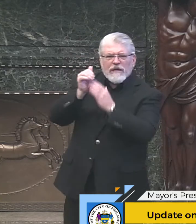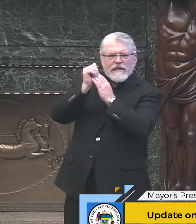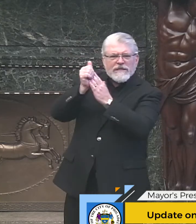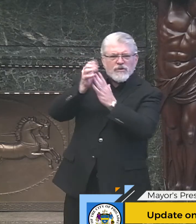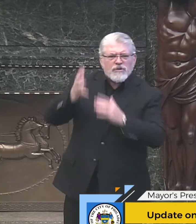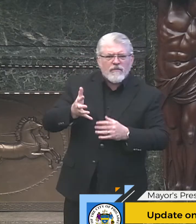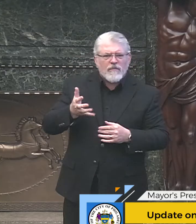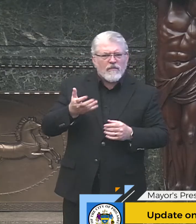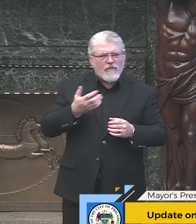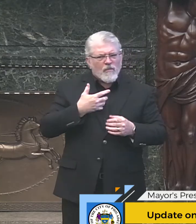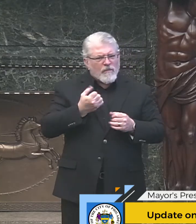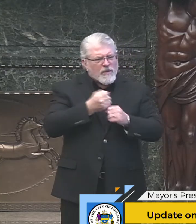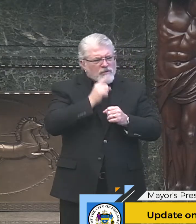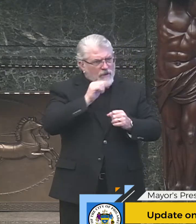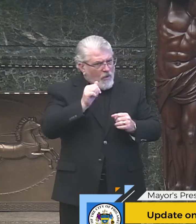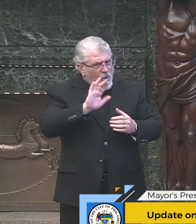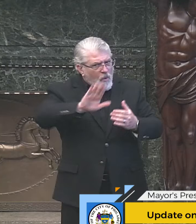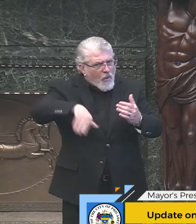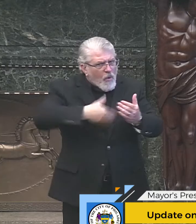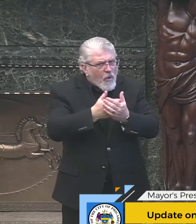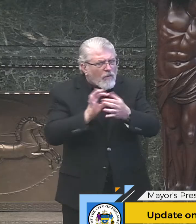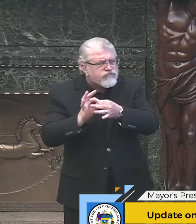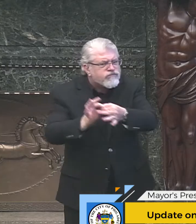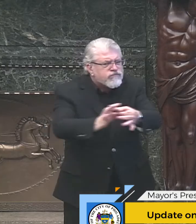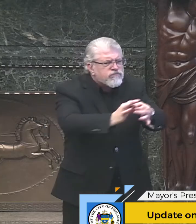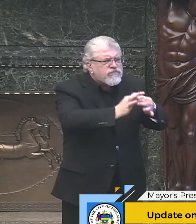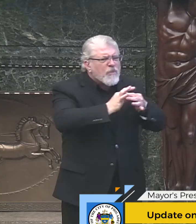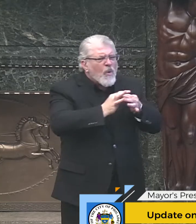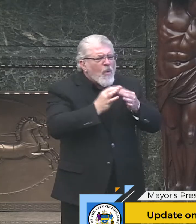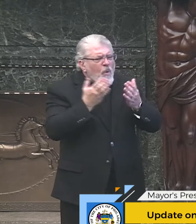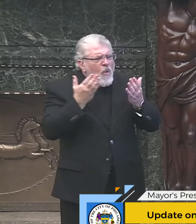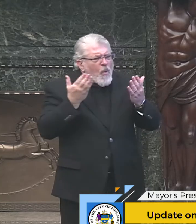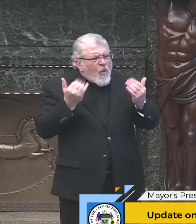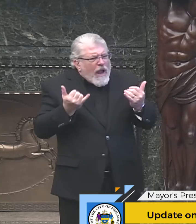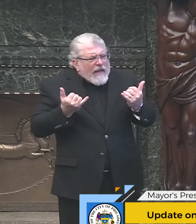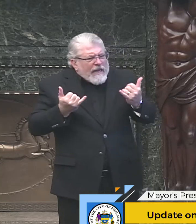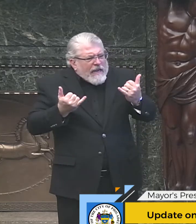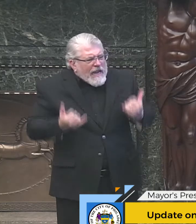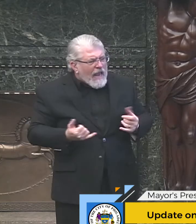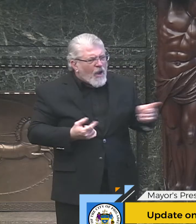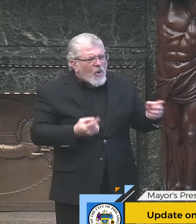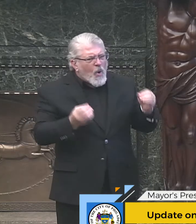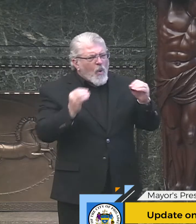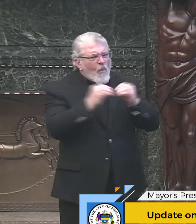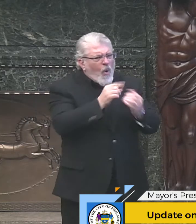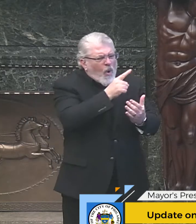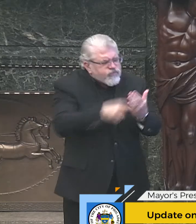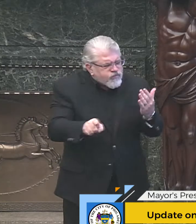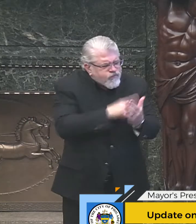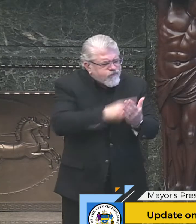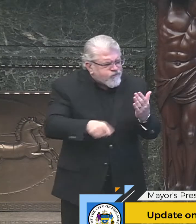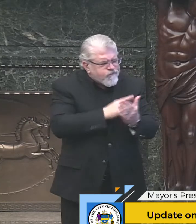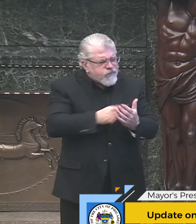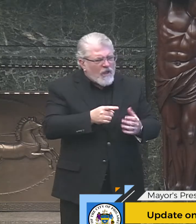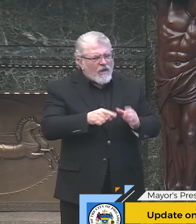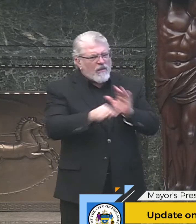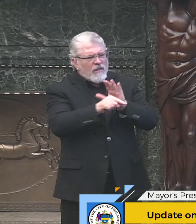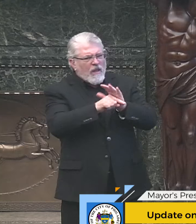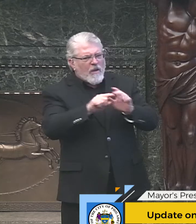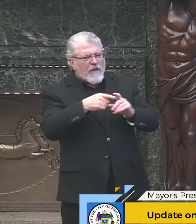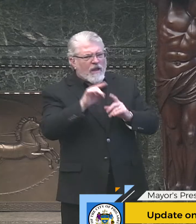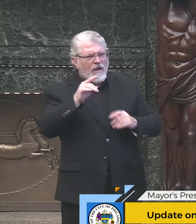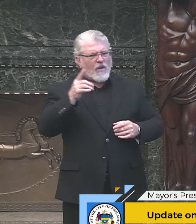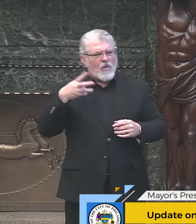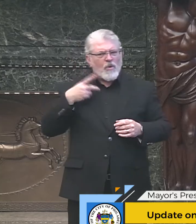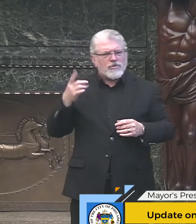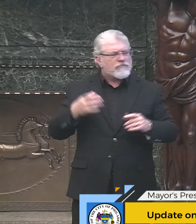together. What changed for you, and why are you now more critical of DC? Well, it hasn't changed. You asked me about President Trump yesterday, and I said